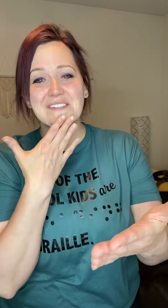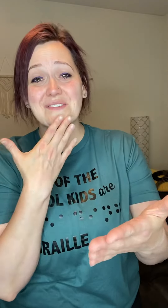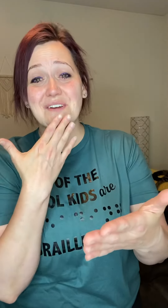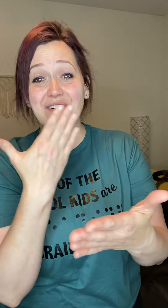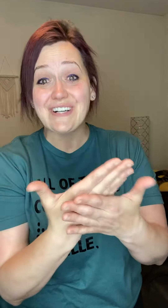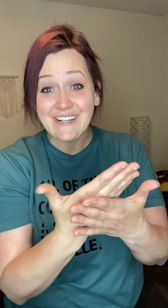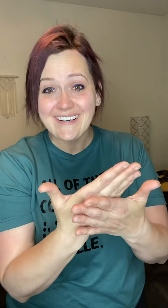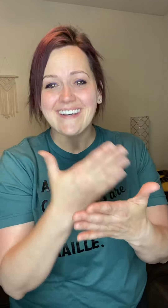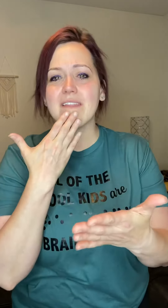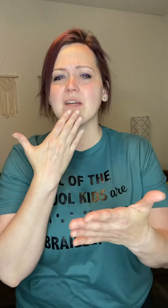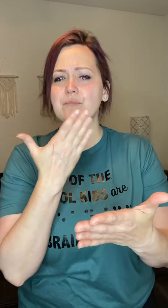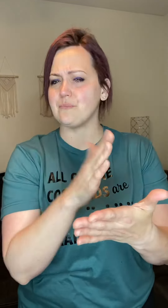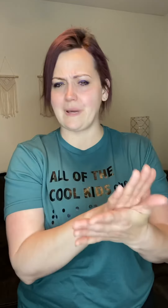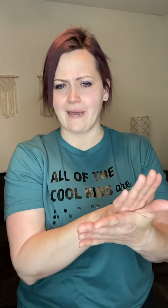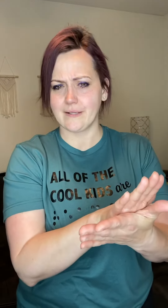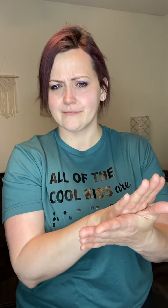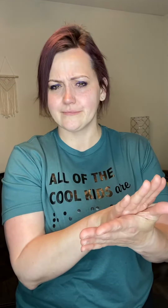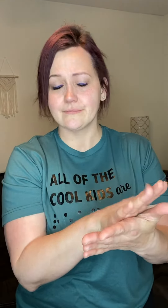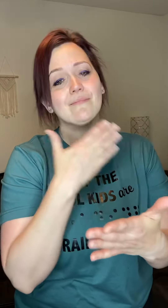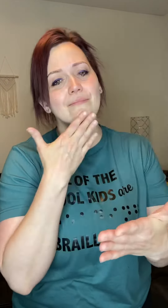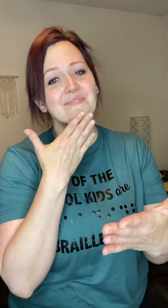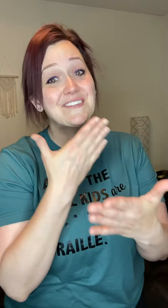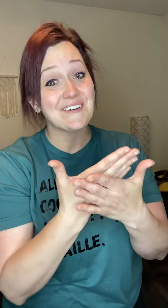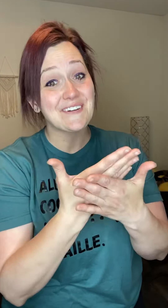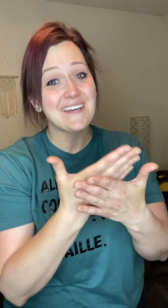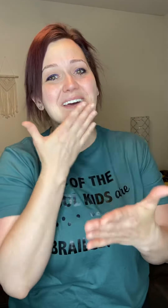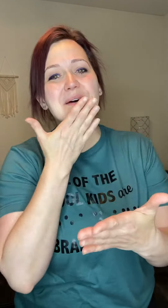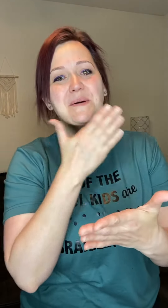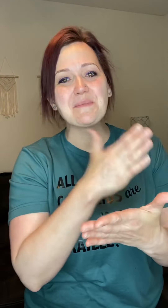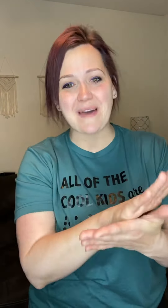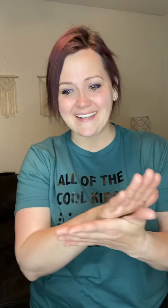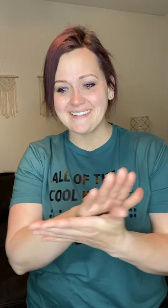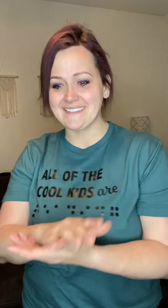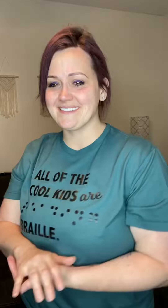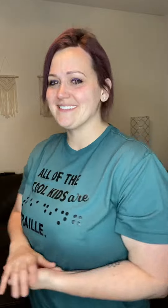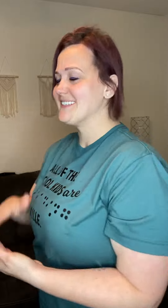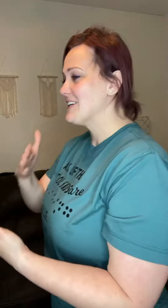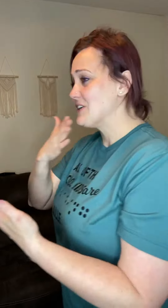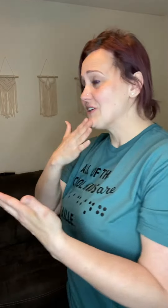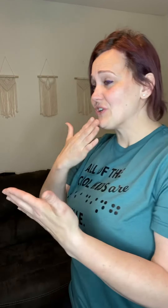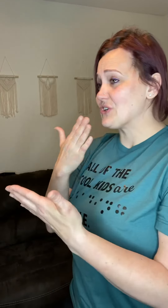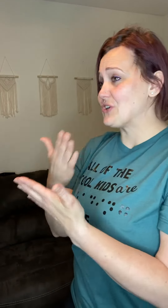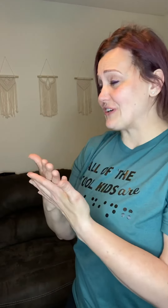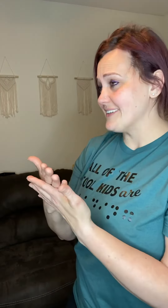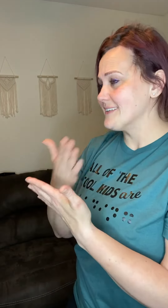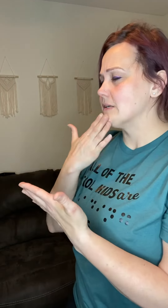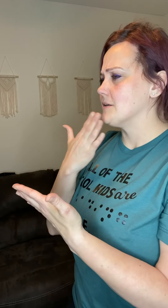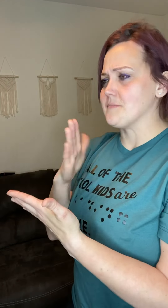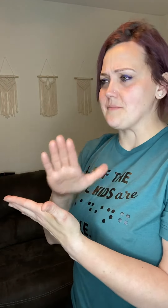So you have good and then bad. Good, bad. Good,